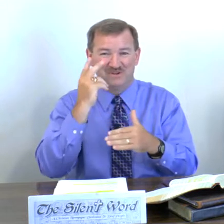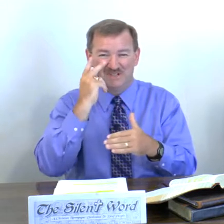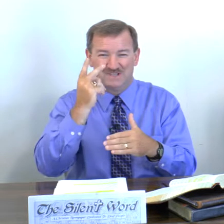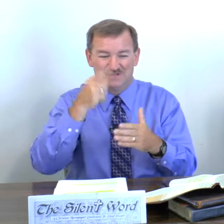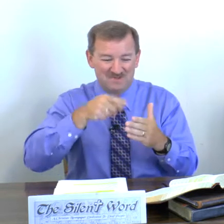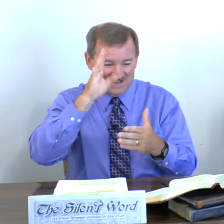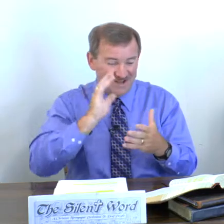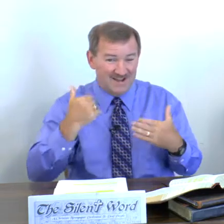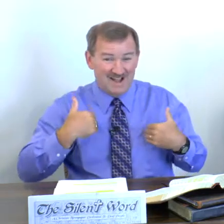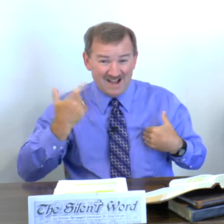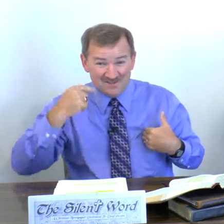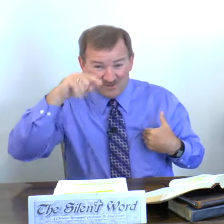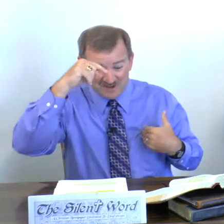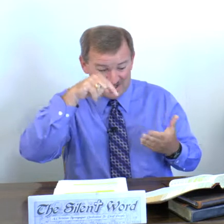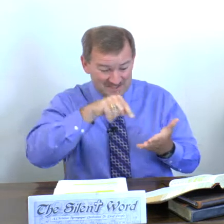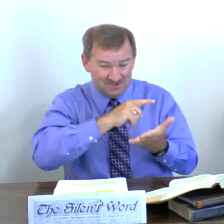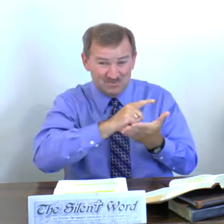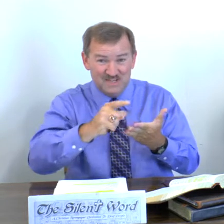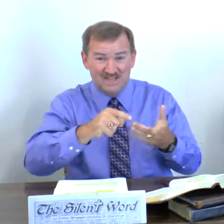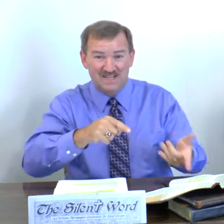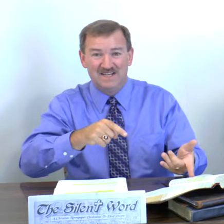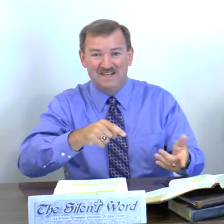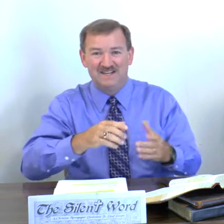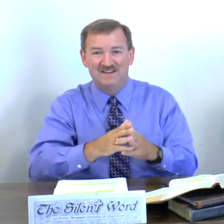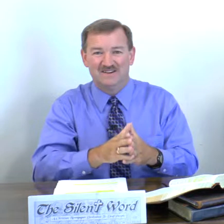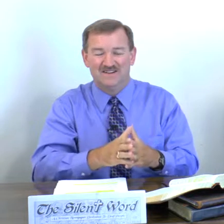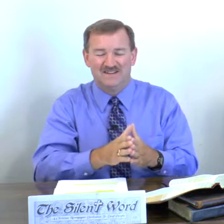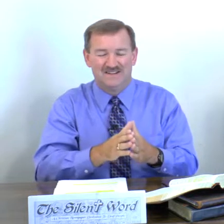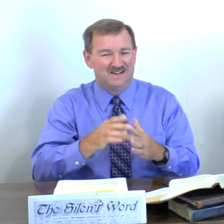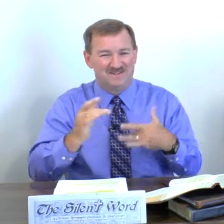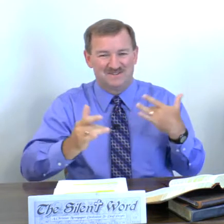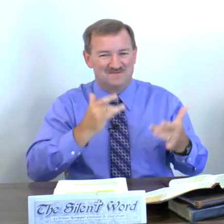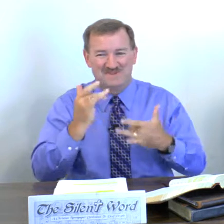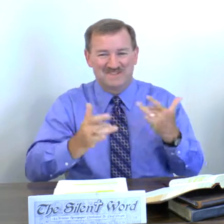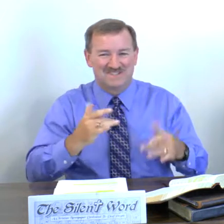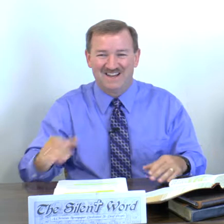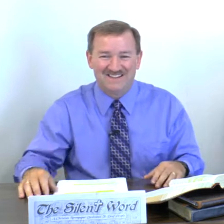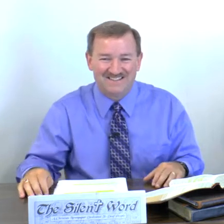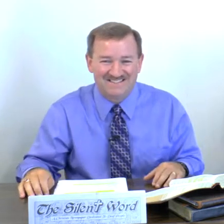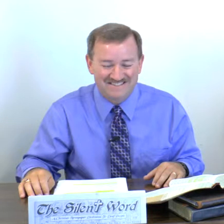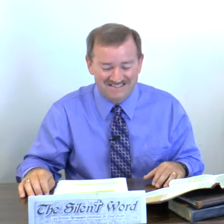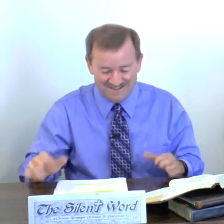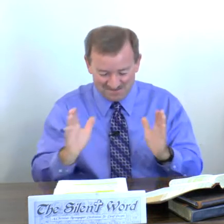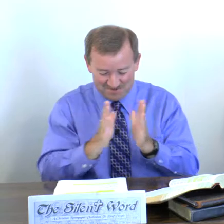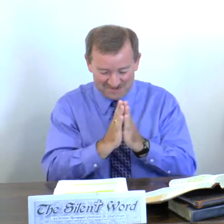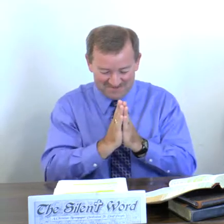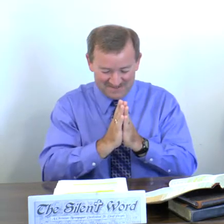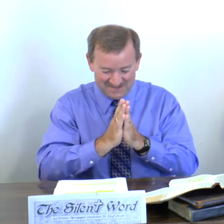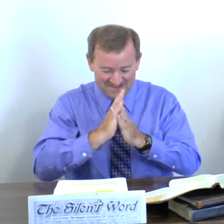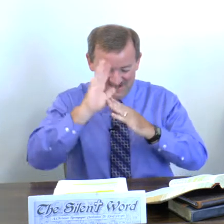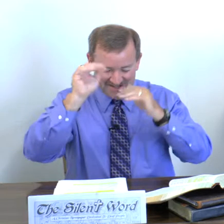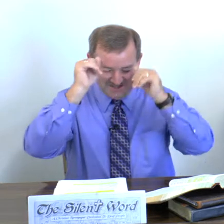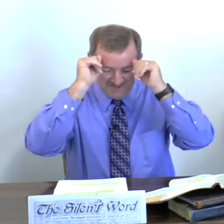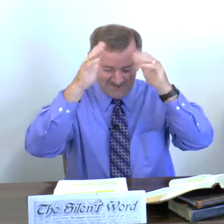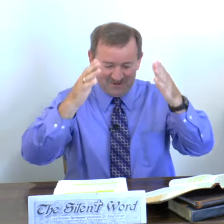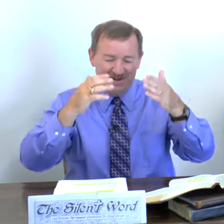and see what God has for us this week here. It's going to be exciting. Let's pray. Heavenly Father,